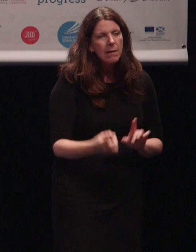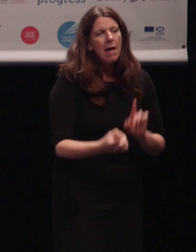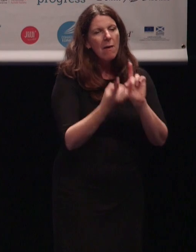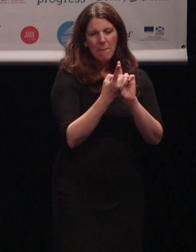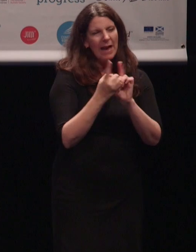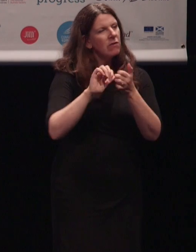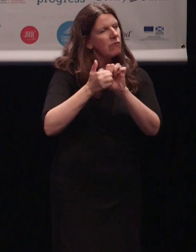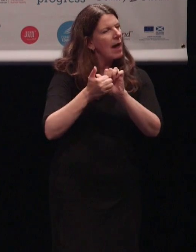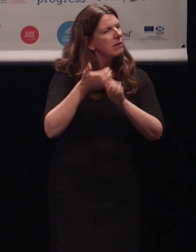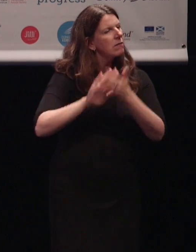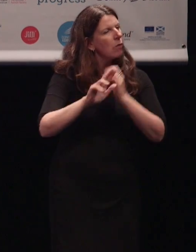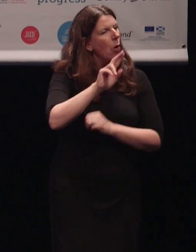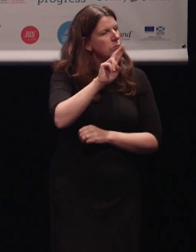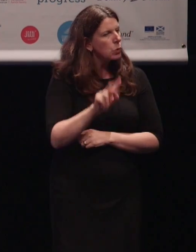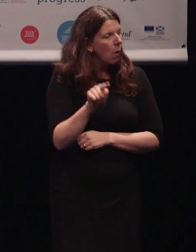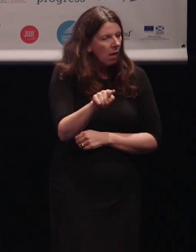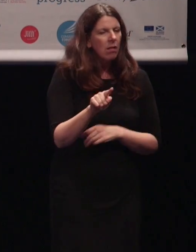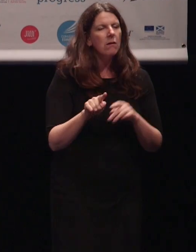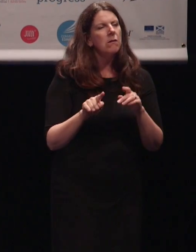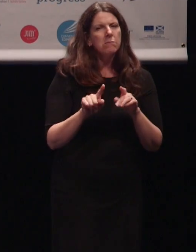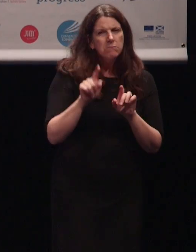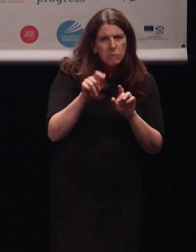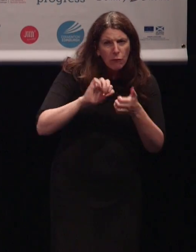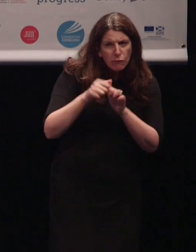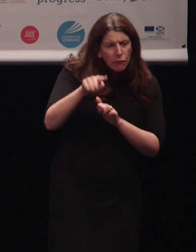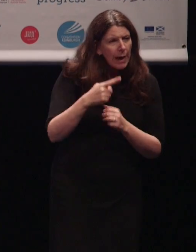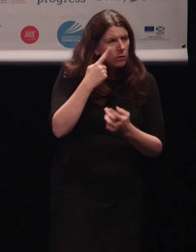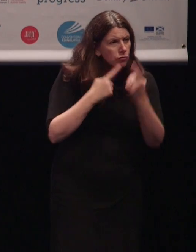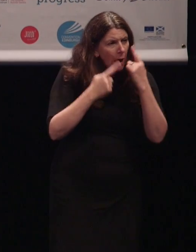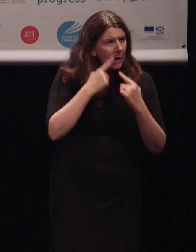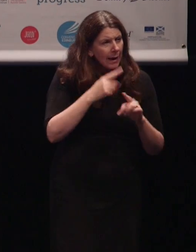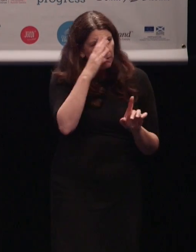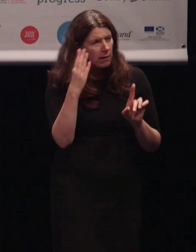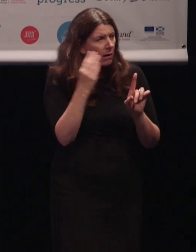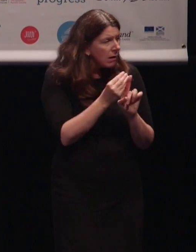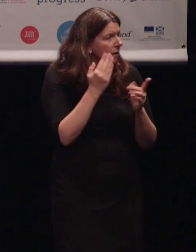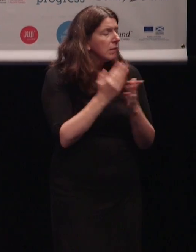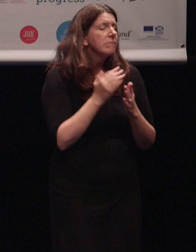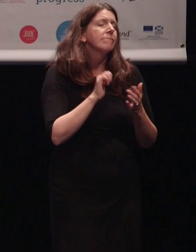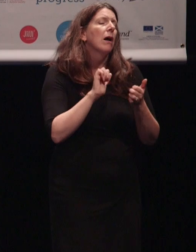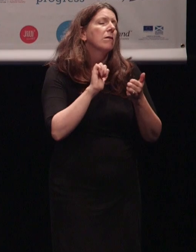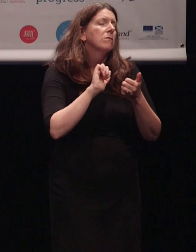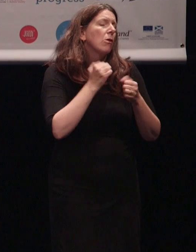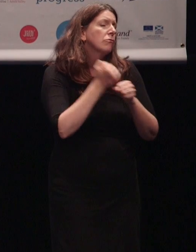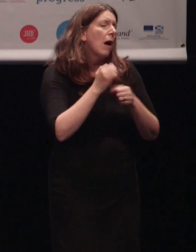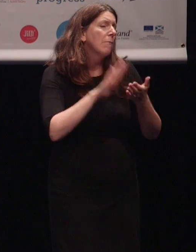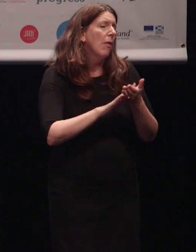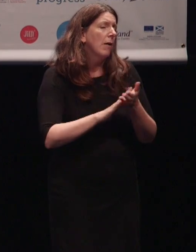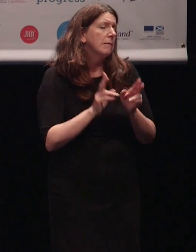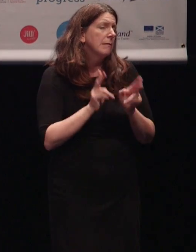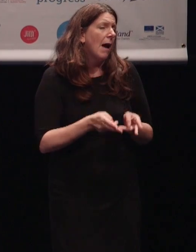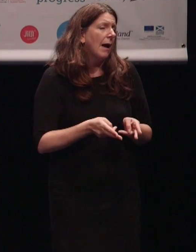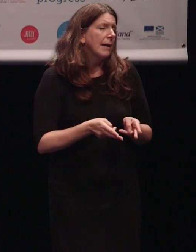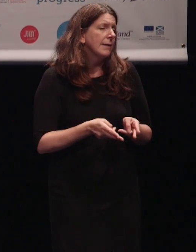was crying and told her that her grandmother had died. She had just found out that, and she was